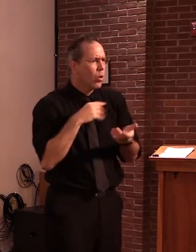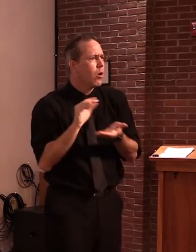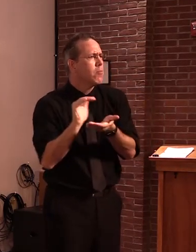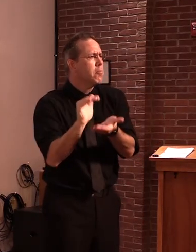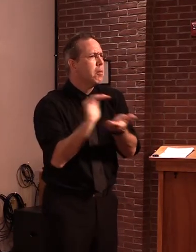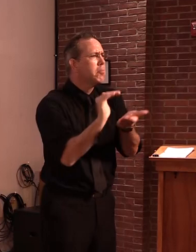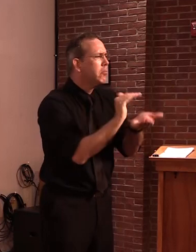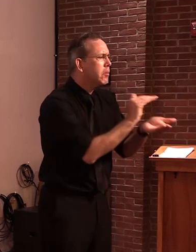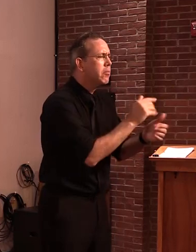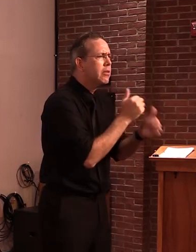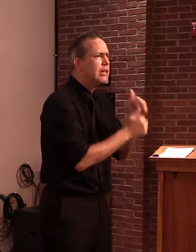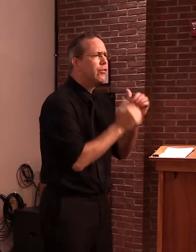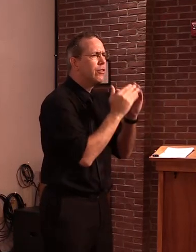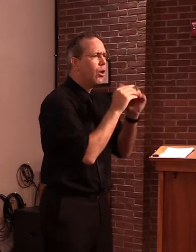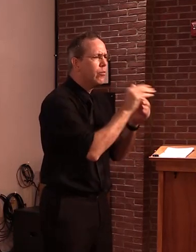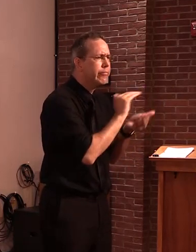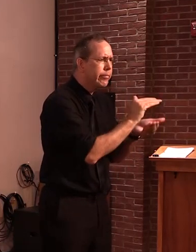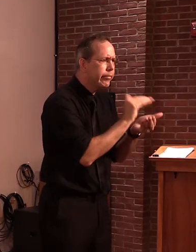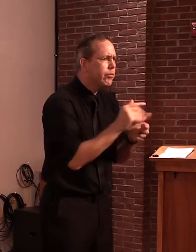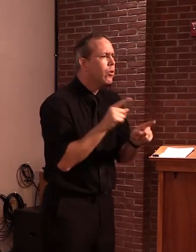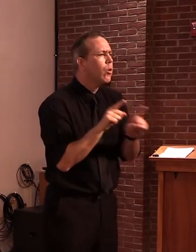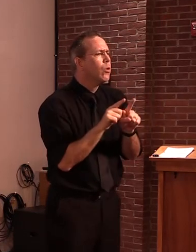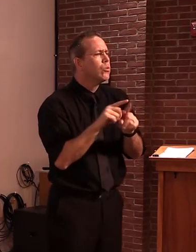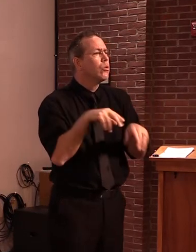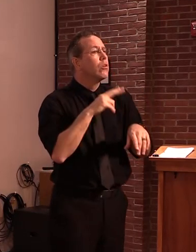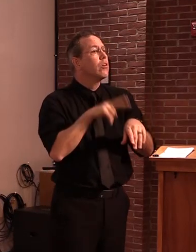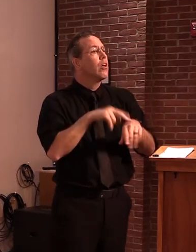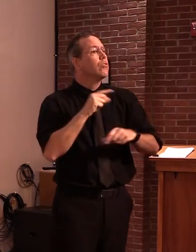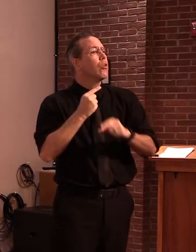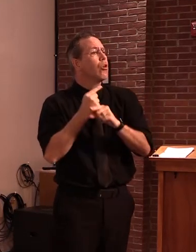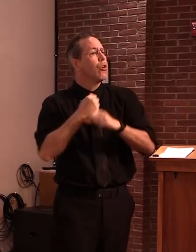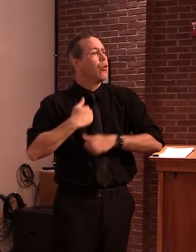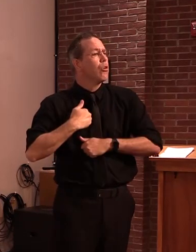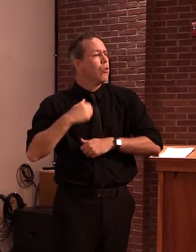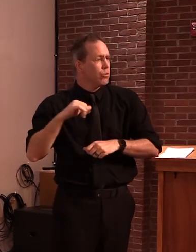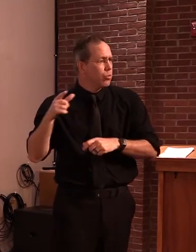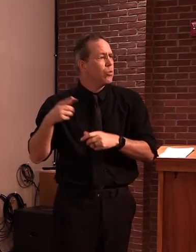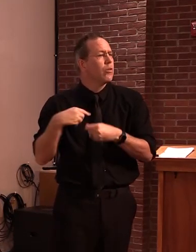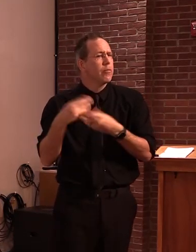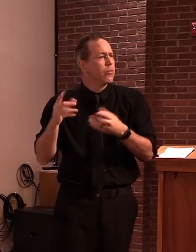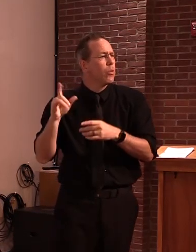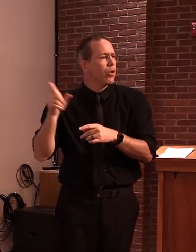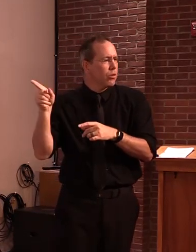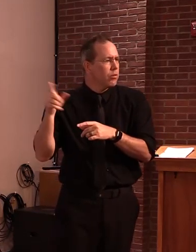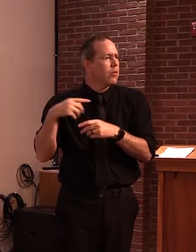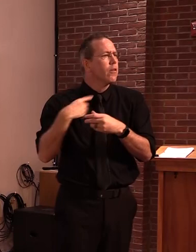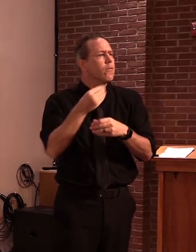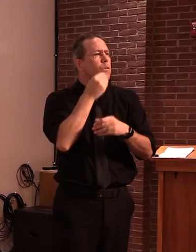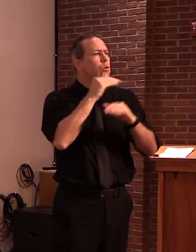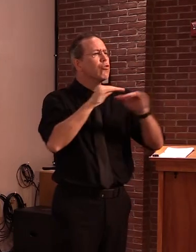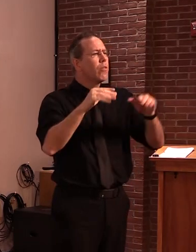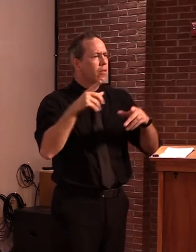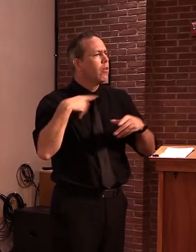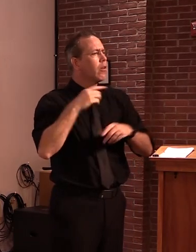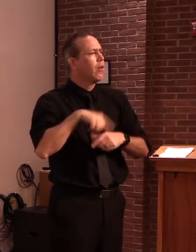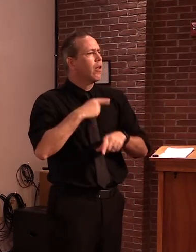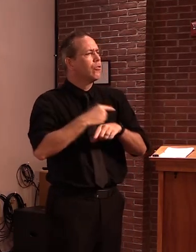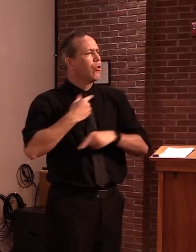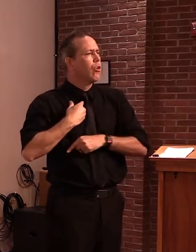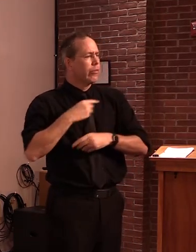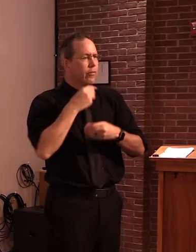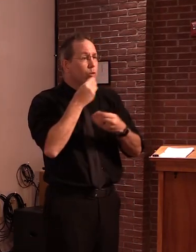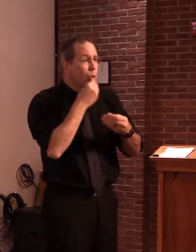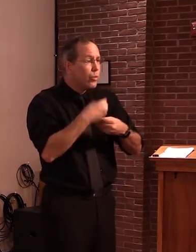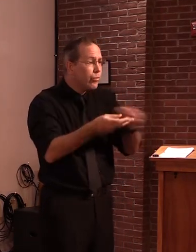National Guard will be distributing these masks at the food sites, the food distribution sites that we